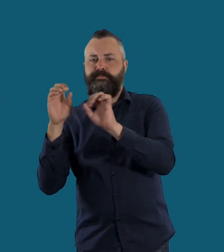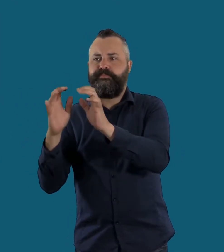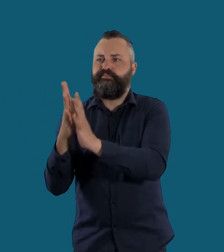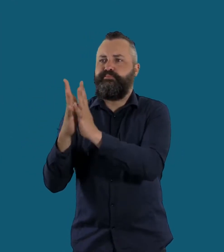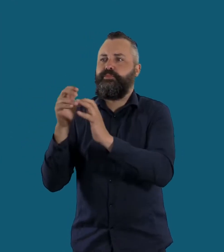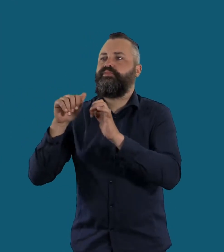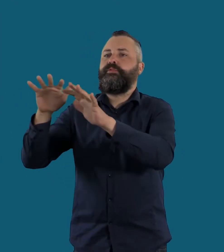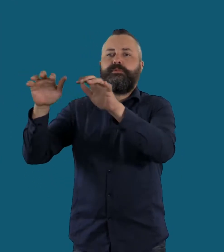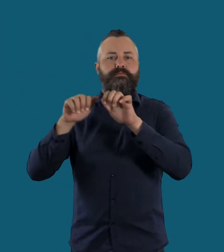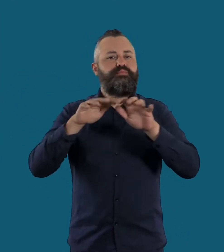landscape.